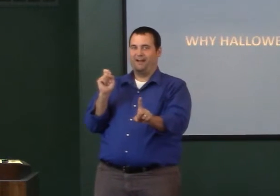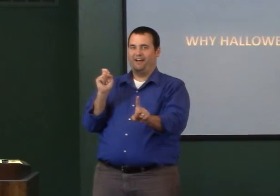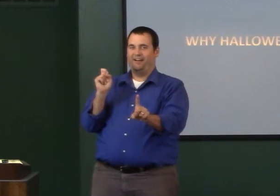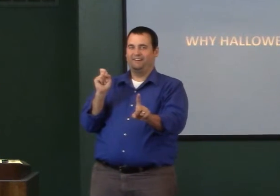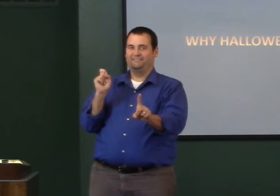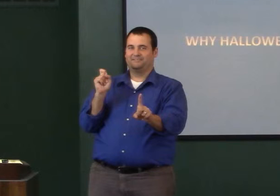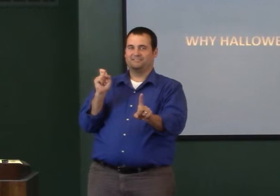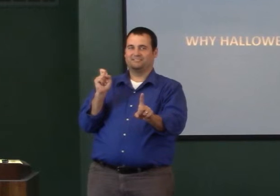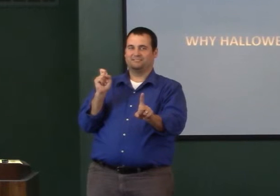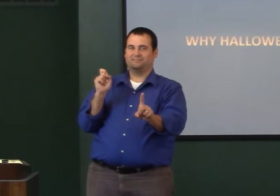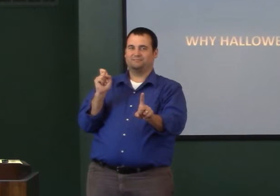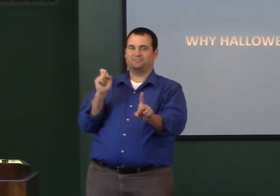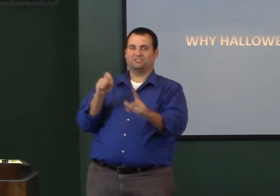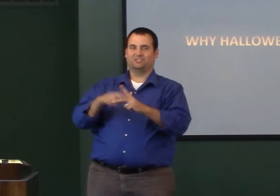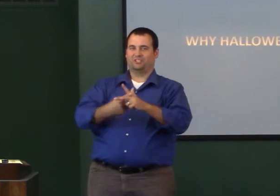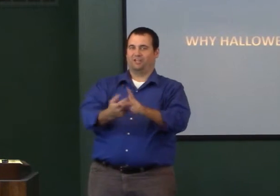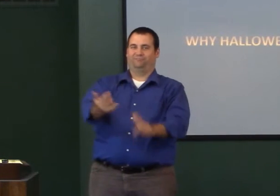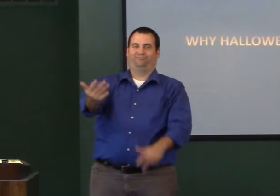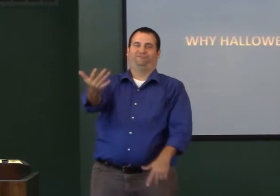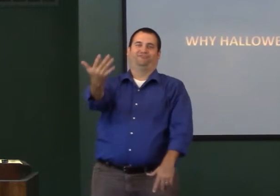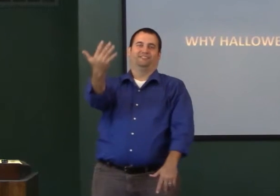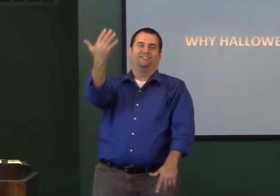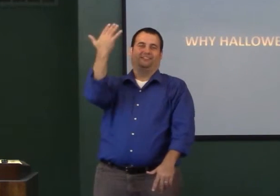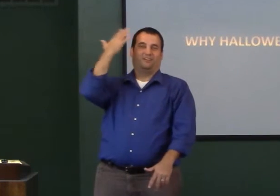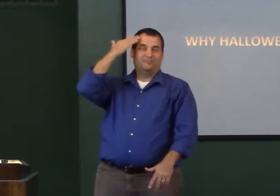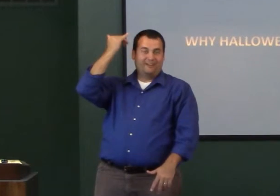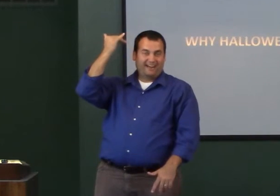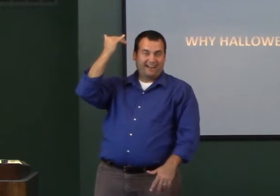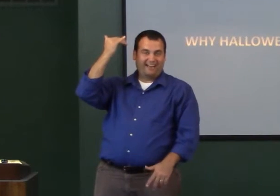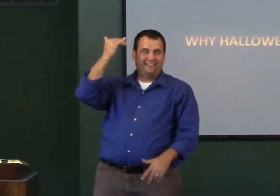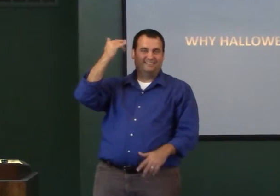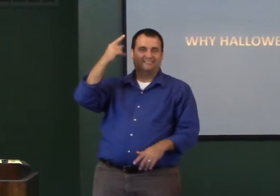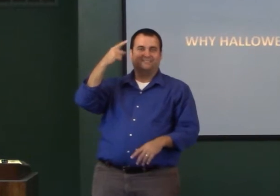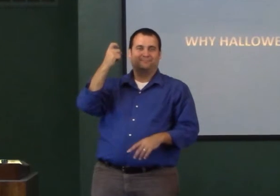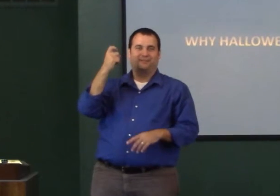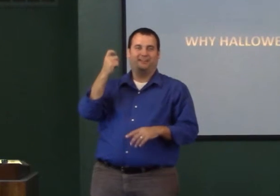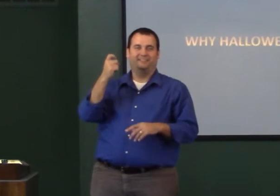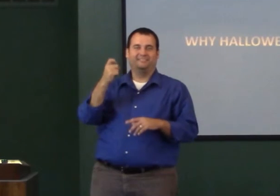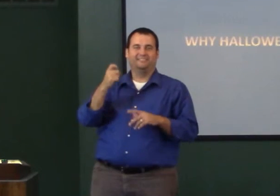Halloween is from, started a long time ago.